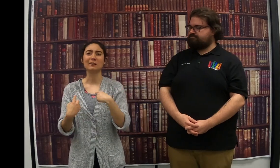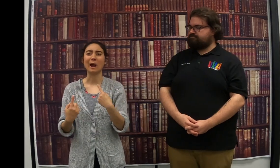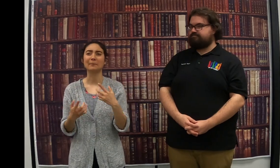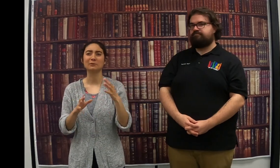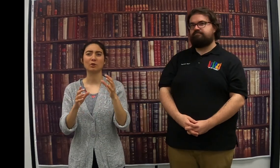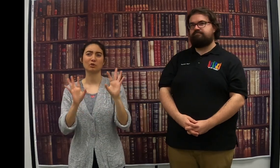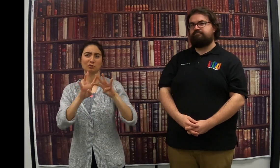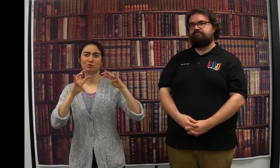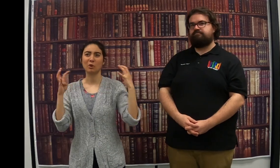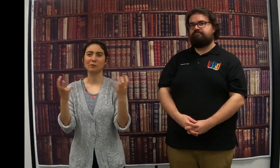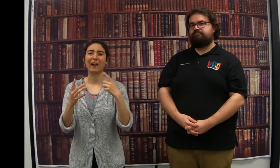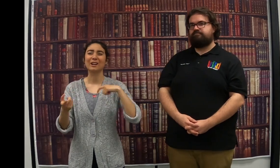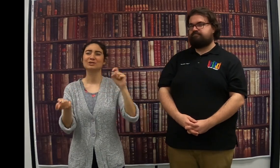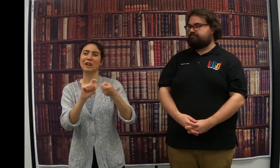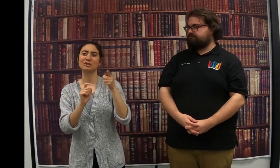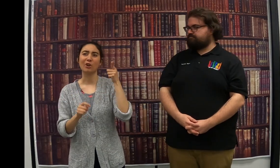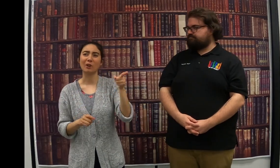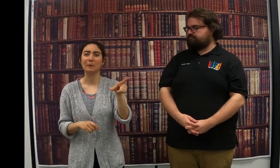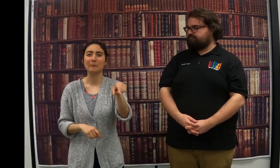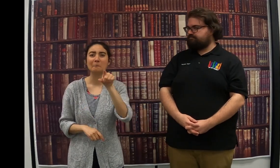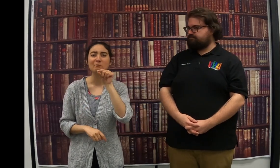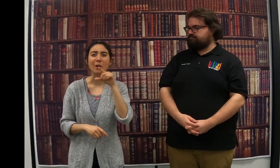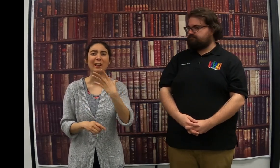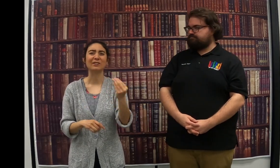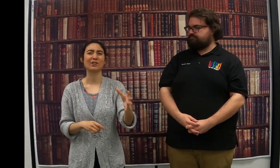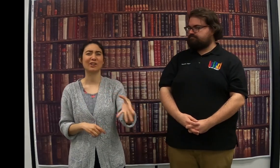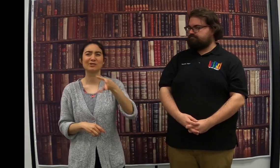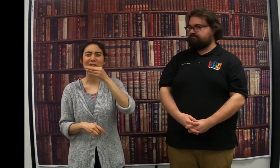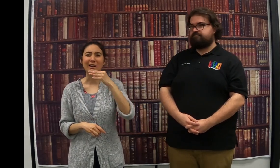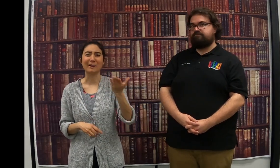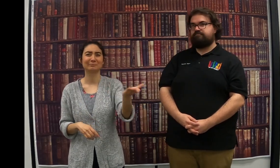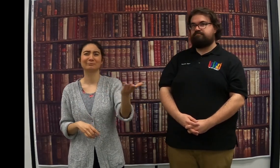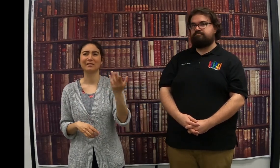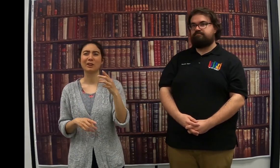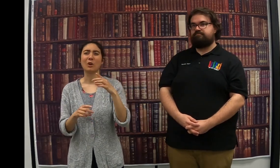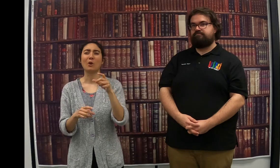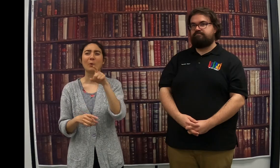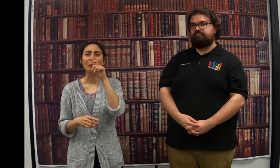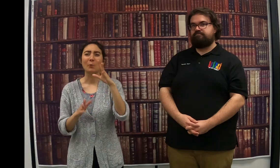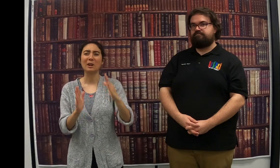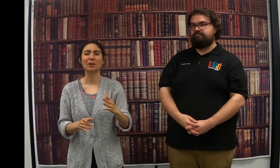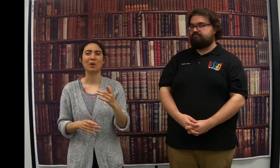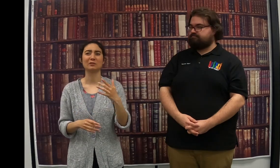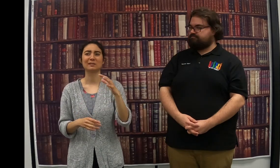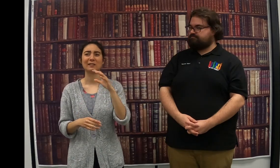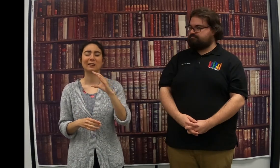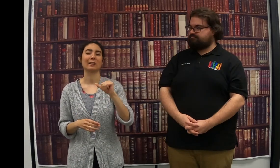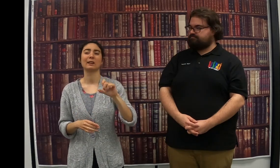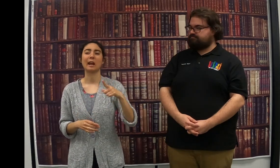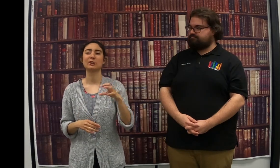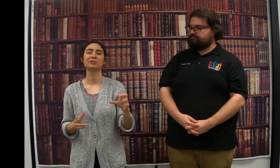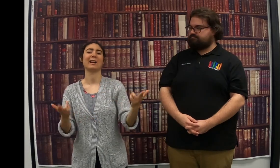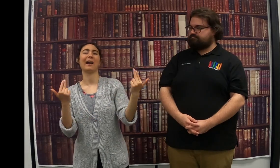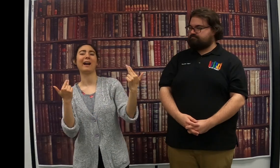this circle, I change her into a bird and shut her in a wickerwork cage.